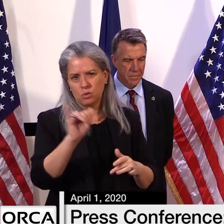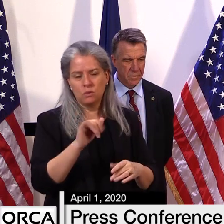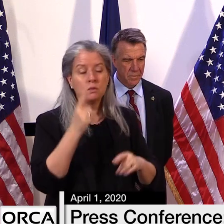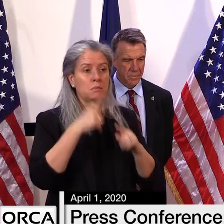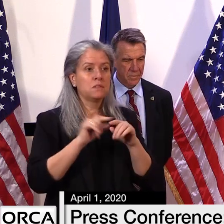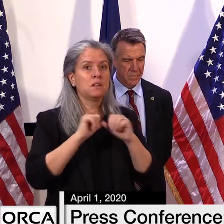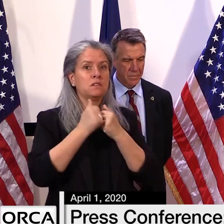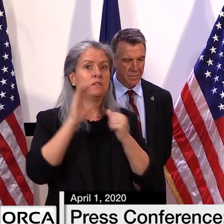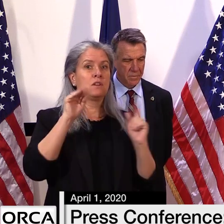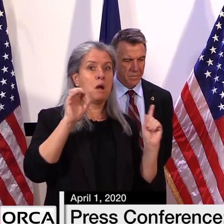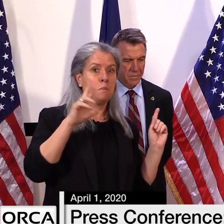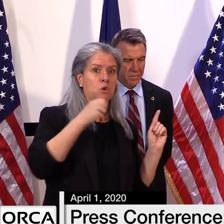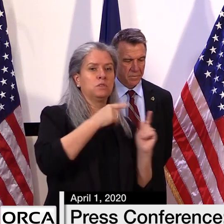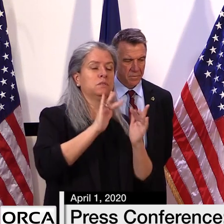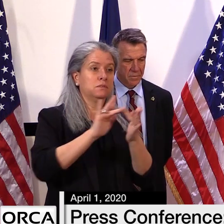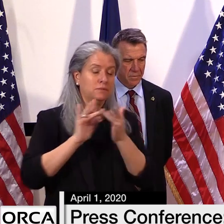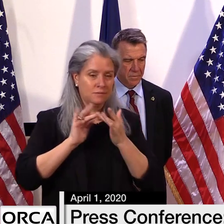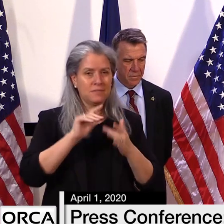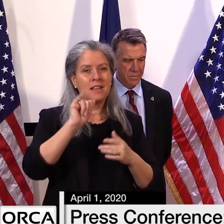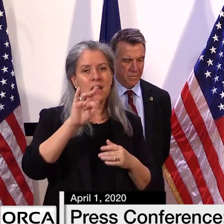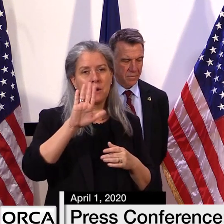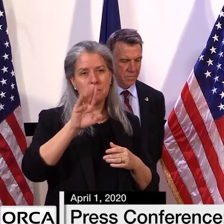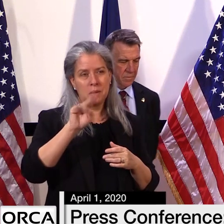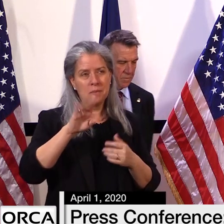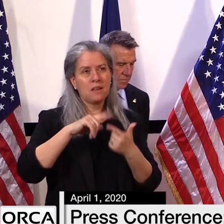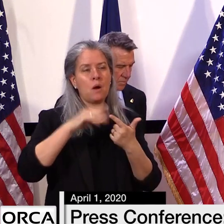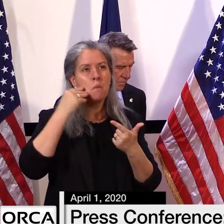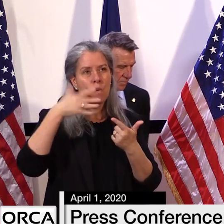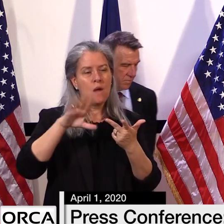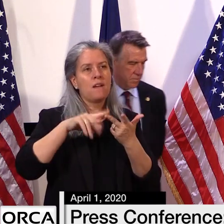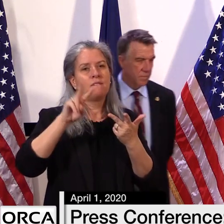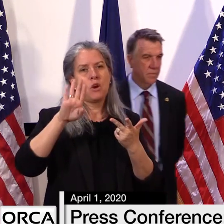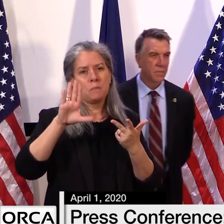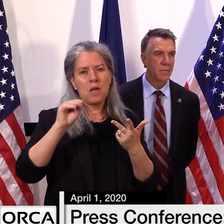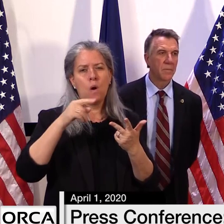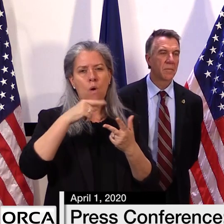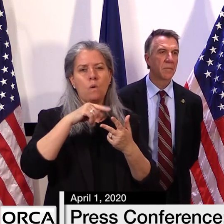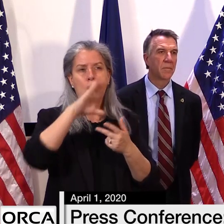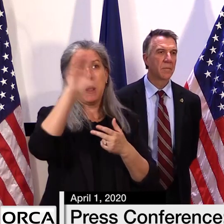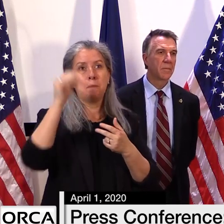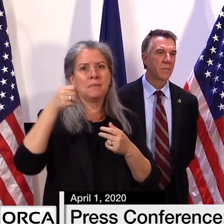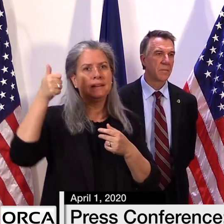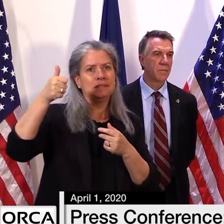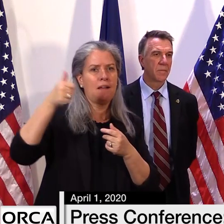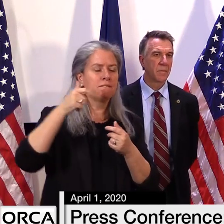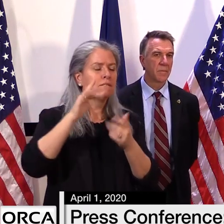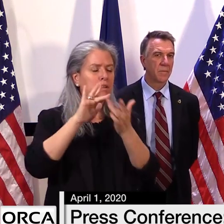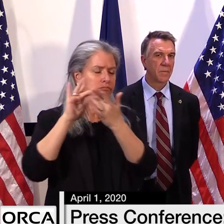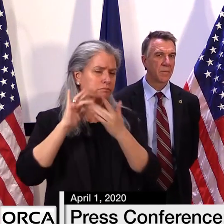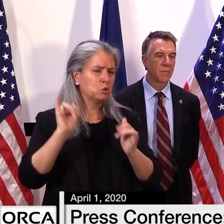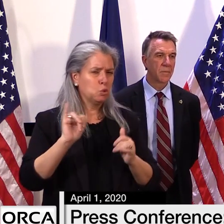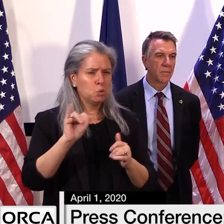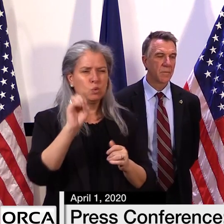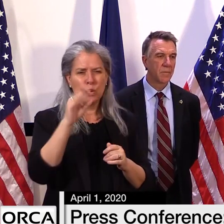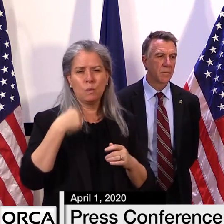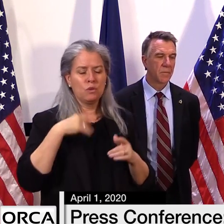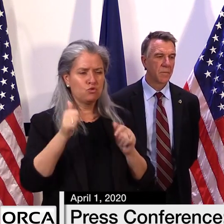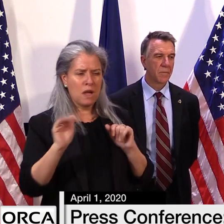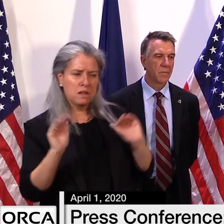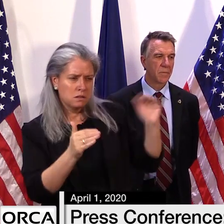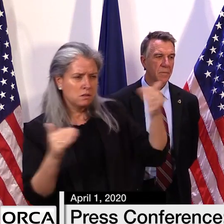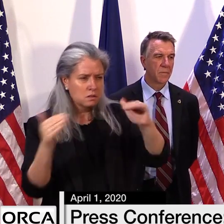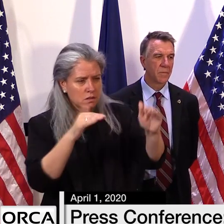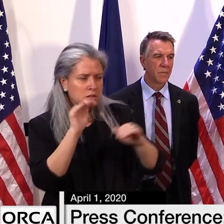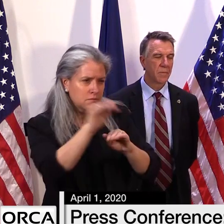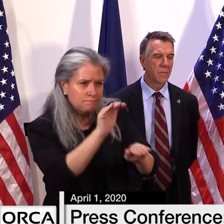of Commerce outreach to Airbnb, HomeAway, VRBO and others. His office is reaching out to them as well to advise